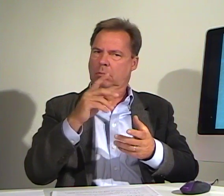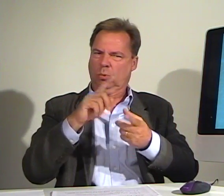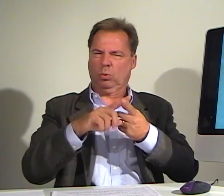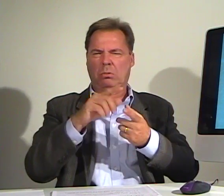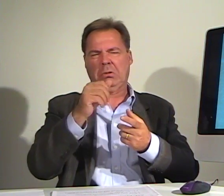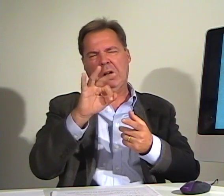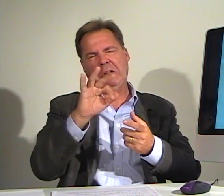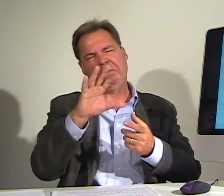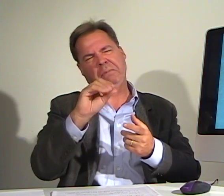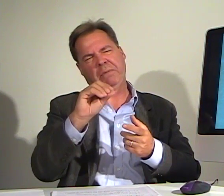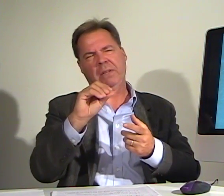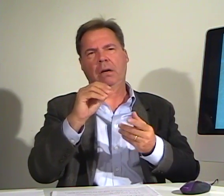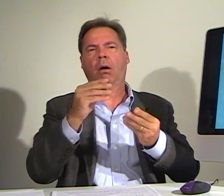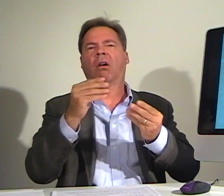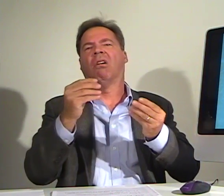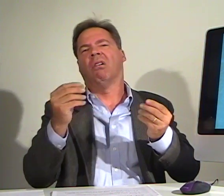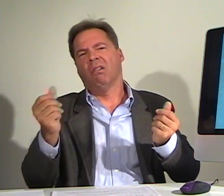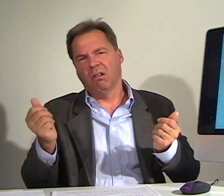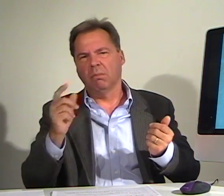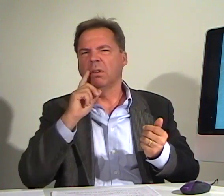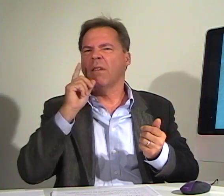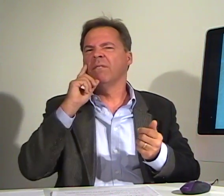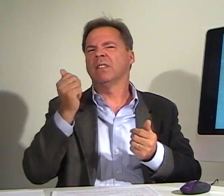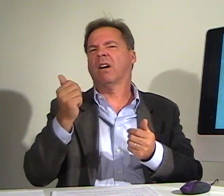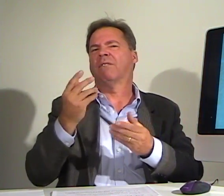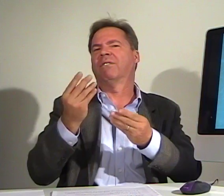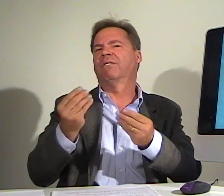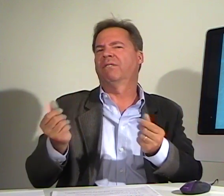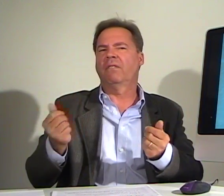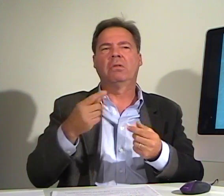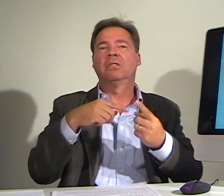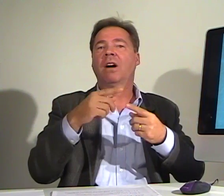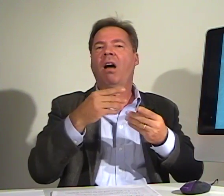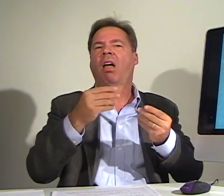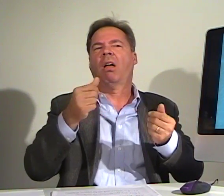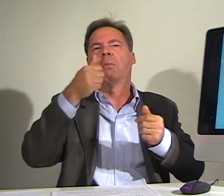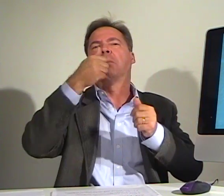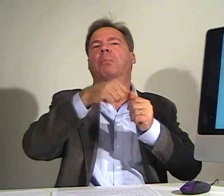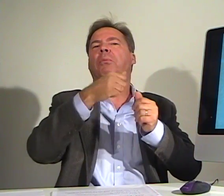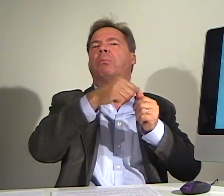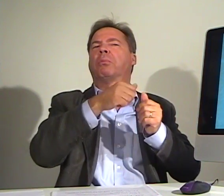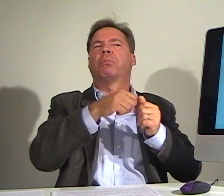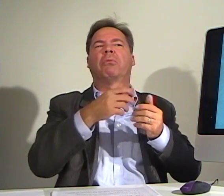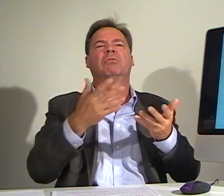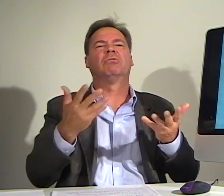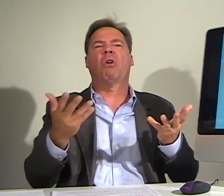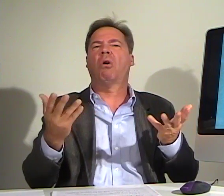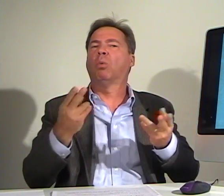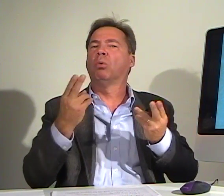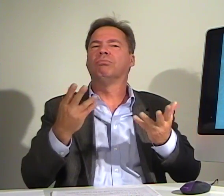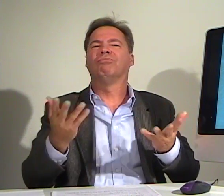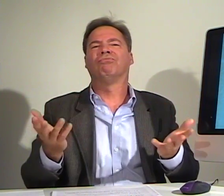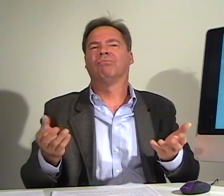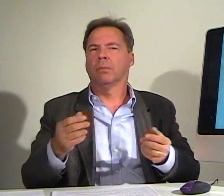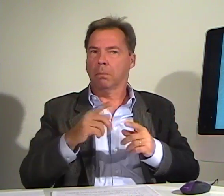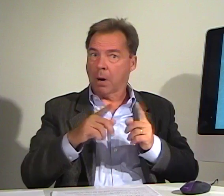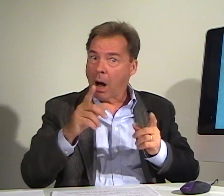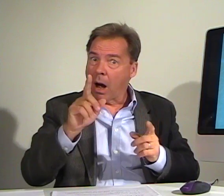century up until about the 1950s, when deaf individuals started to be less common on